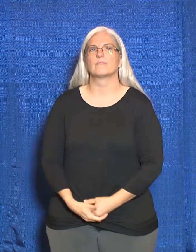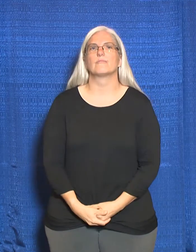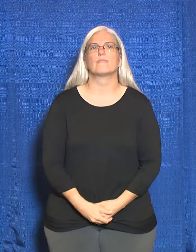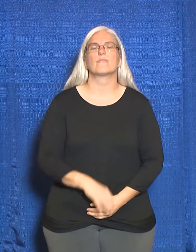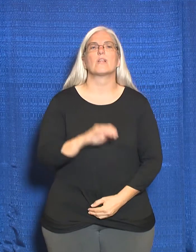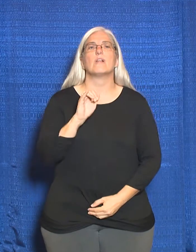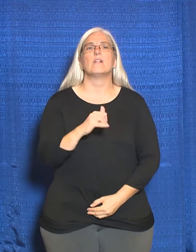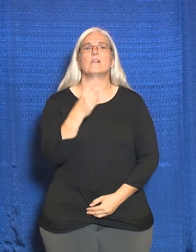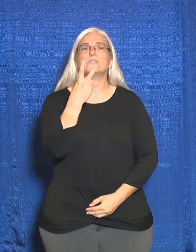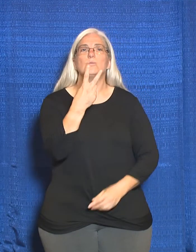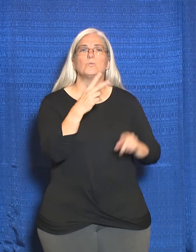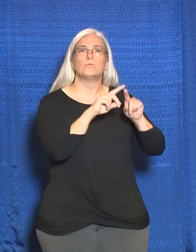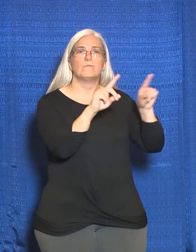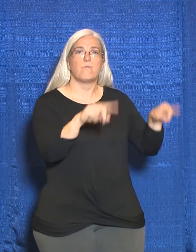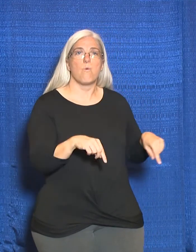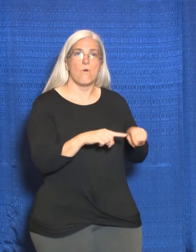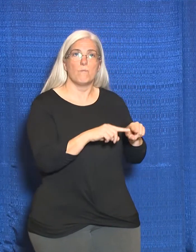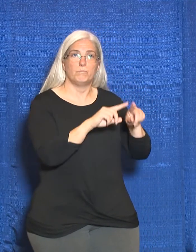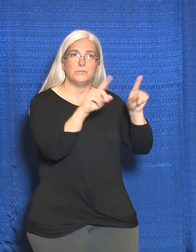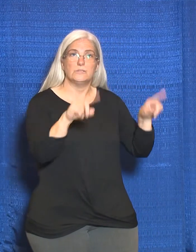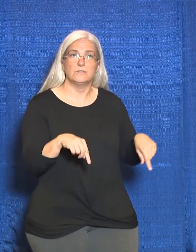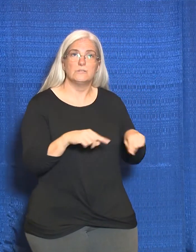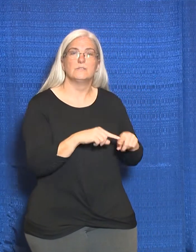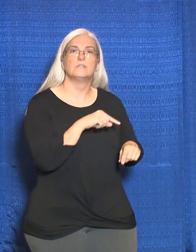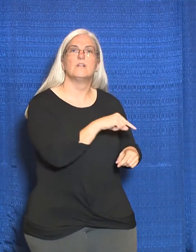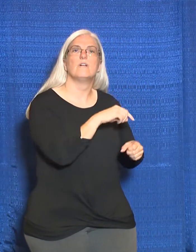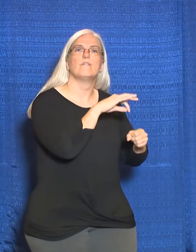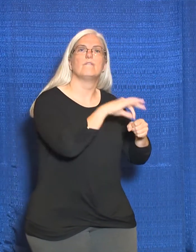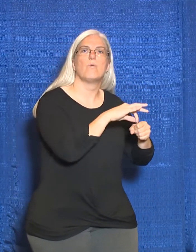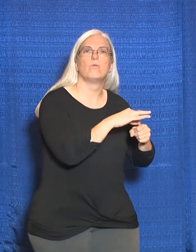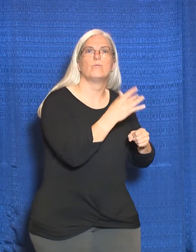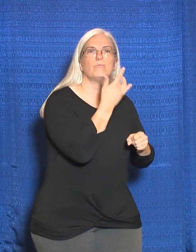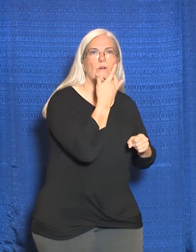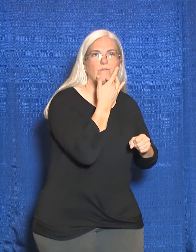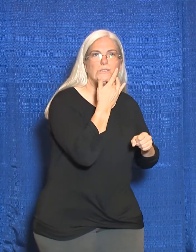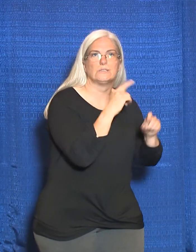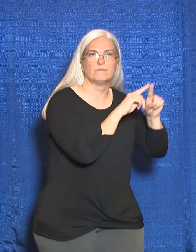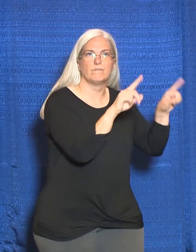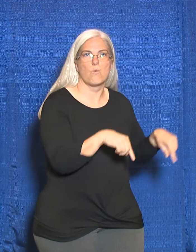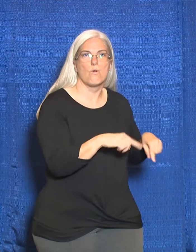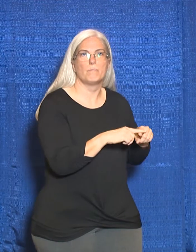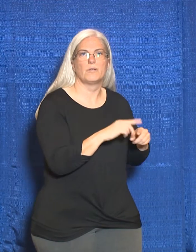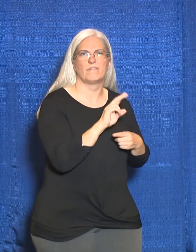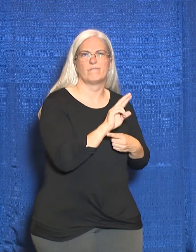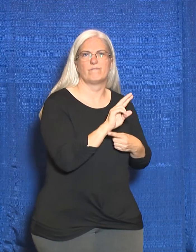The 2 forms are the voter preference form and the voter registration card.